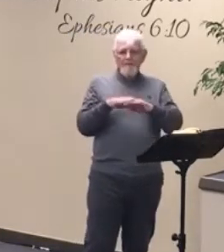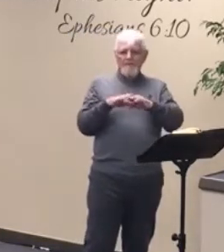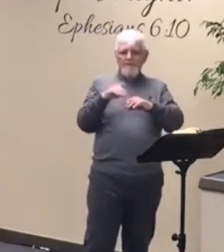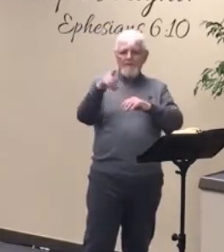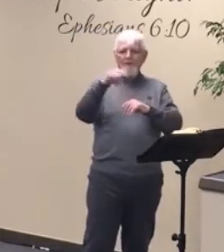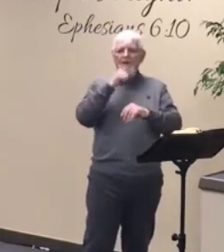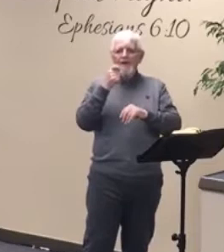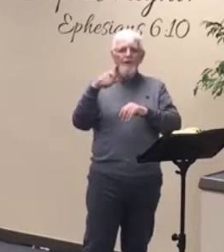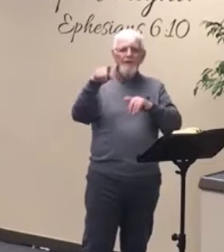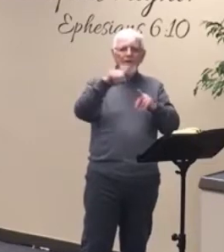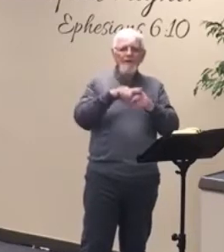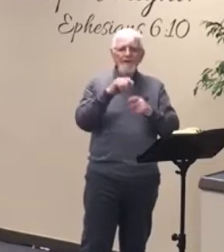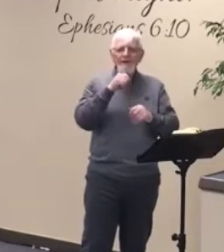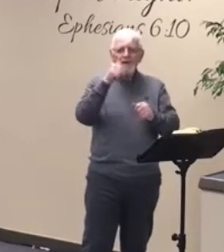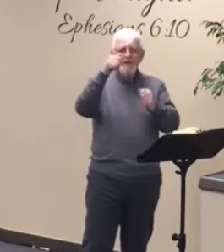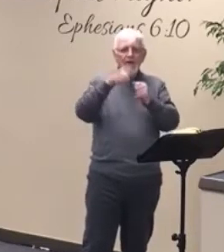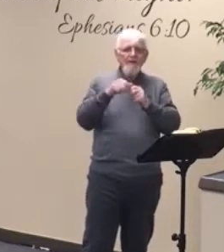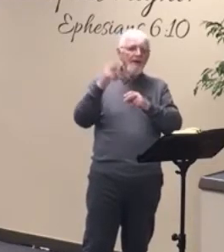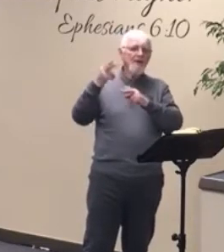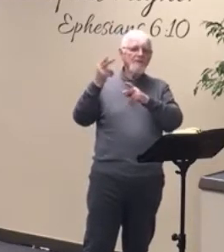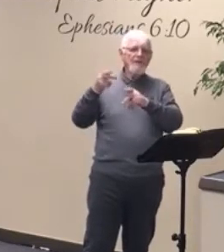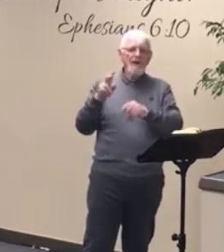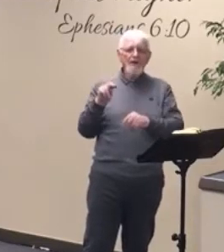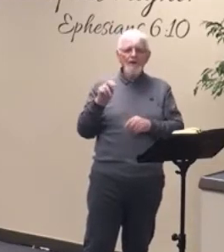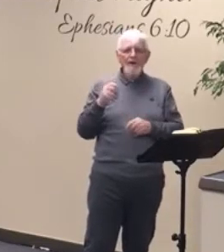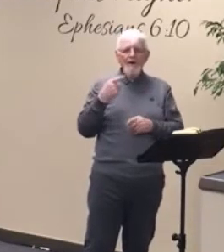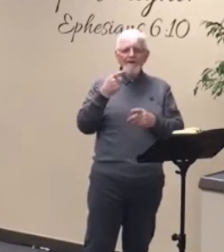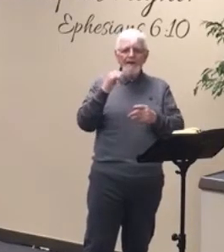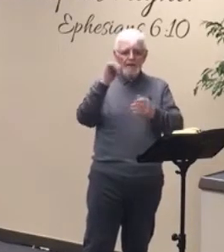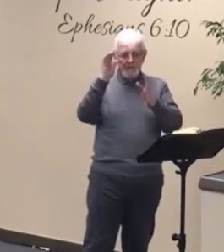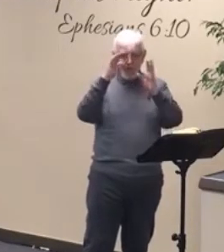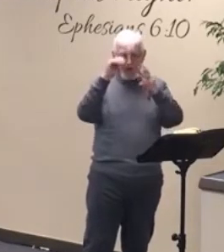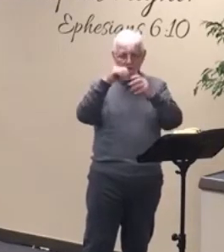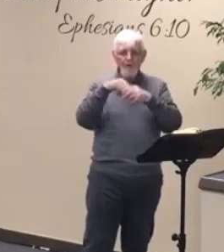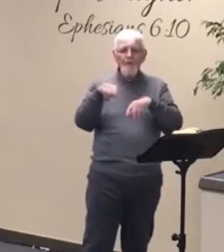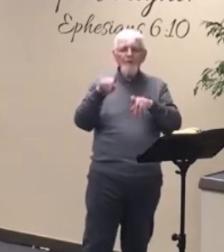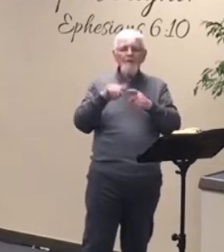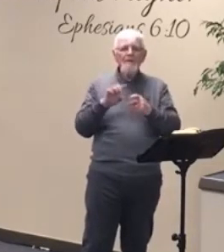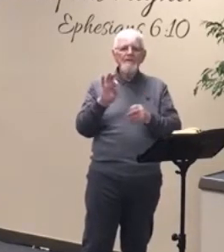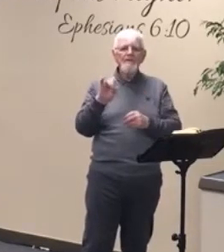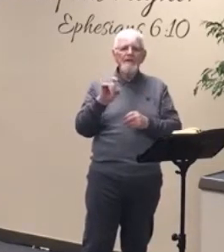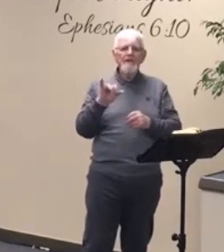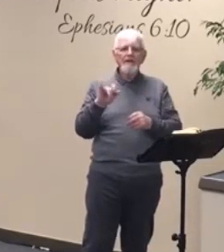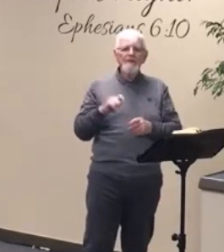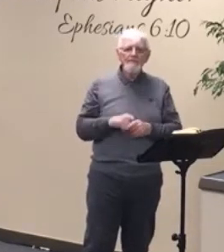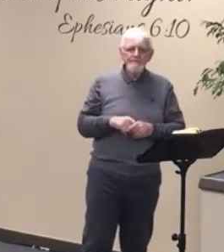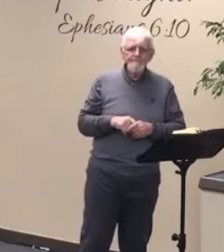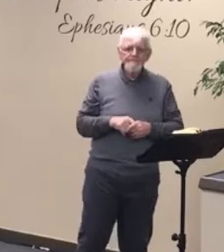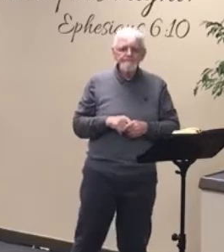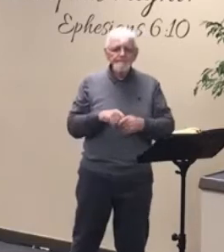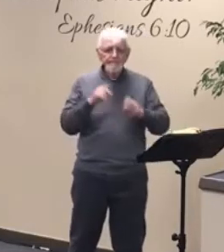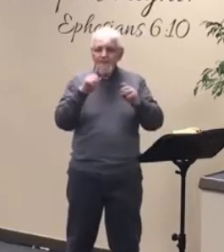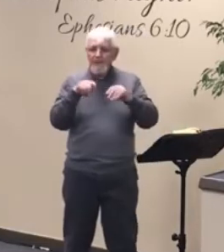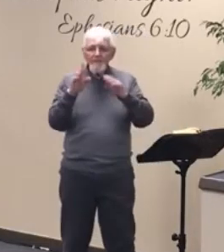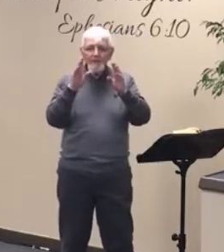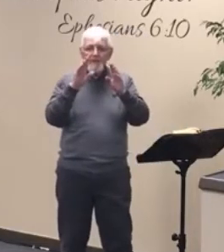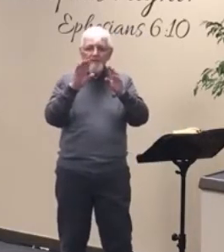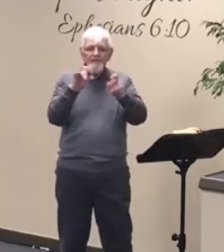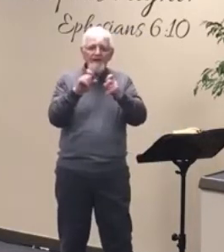life. Because didn't they remember their history? No, they just said, there's a problem. We're going to fix it. and the problem cannot be fixed in their control.